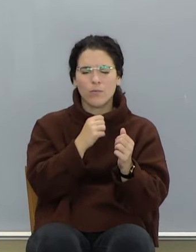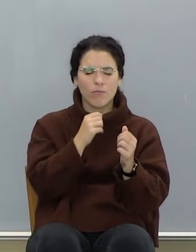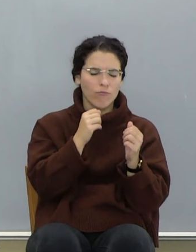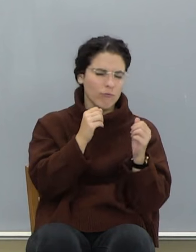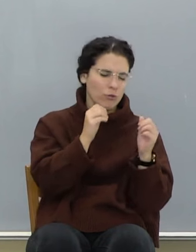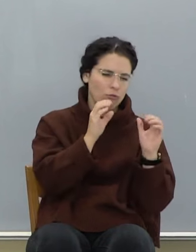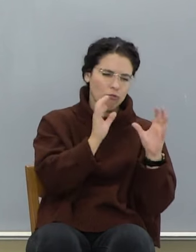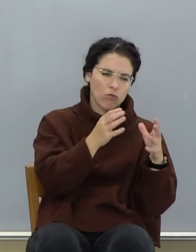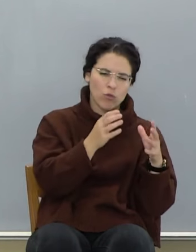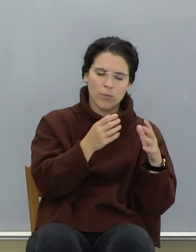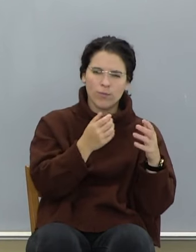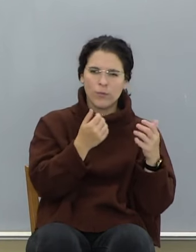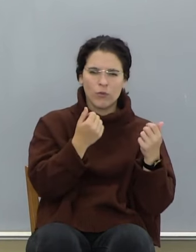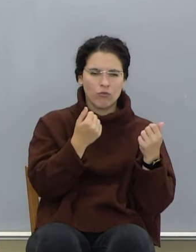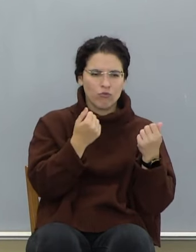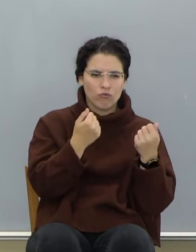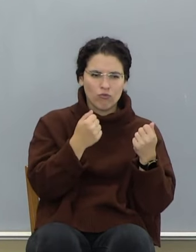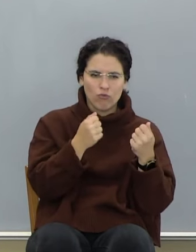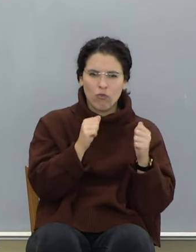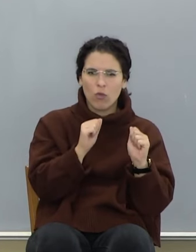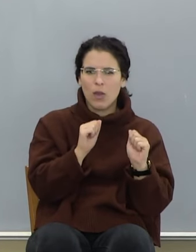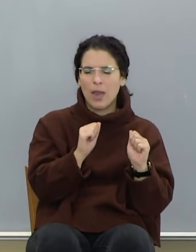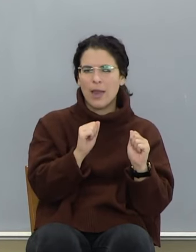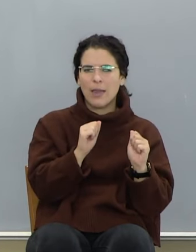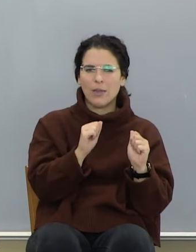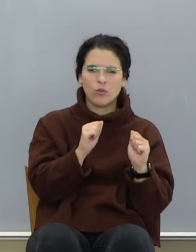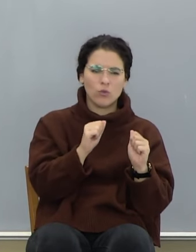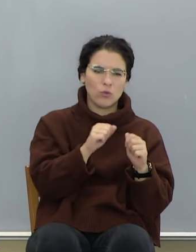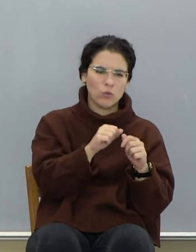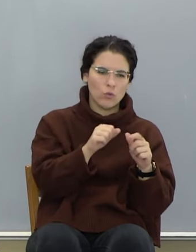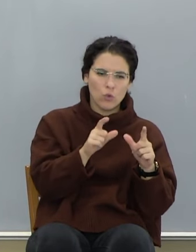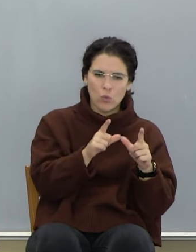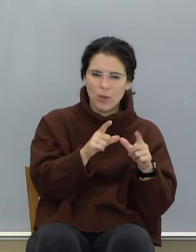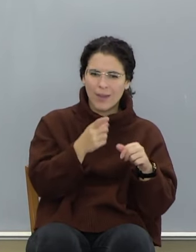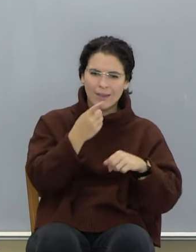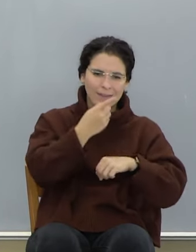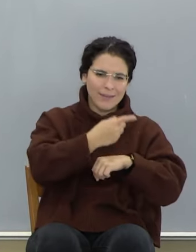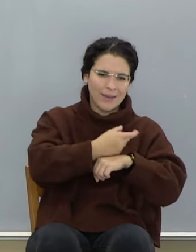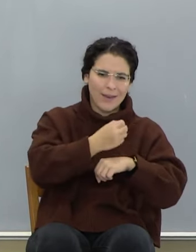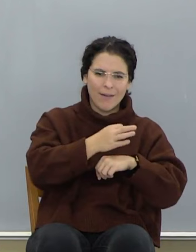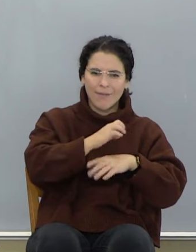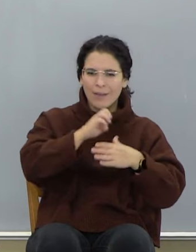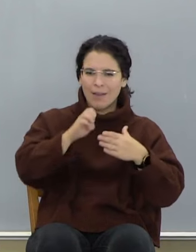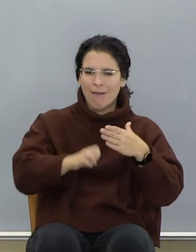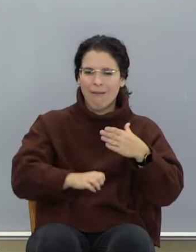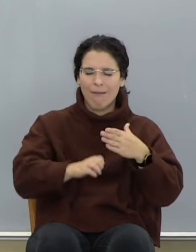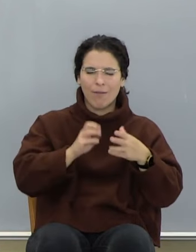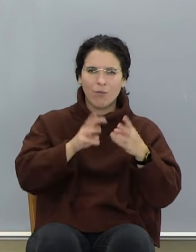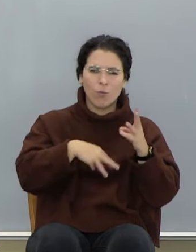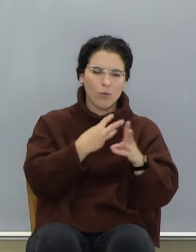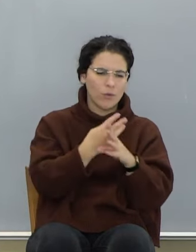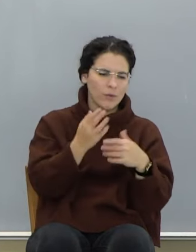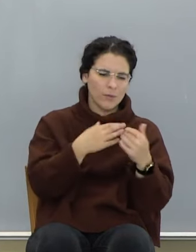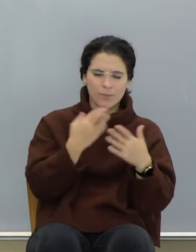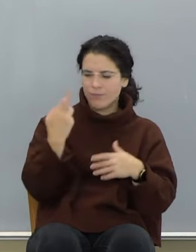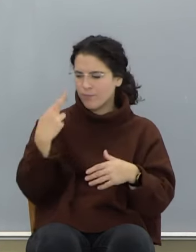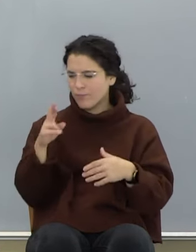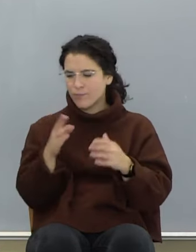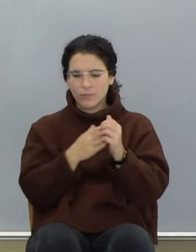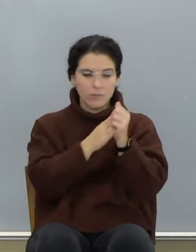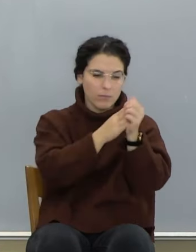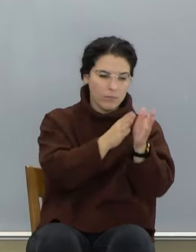try dating the so-called end of the world. Whether they're religious leaders, A lot of